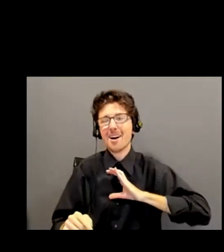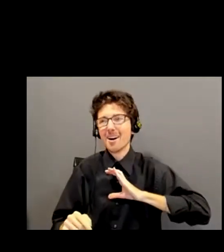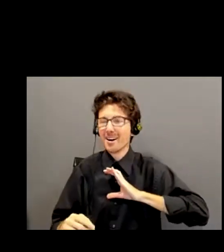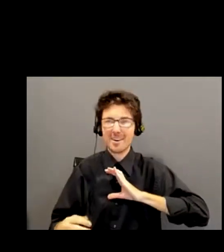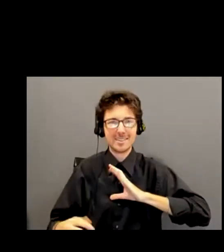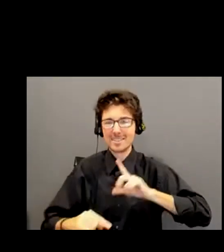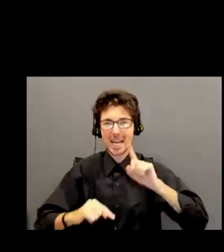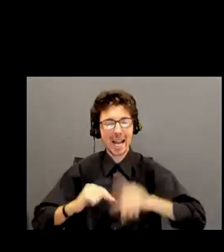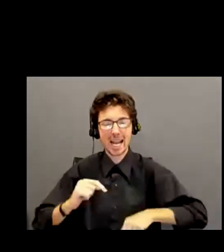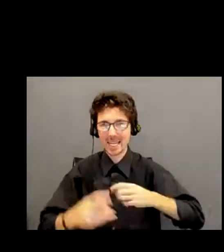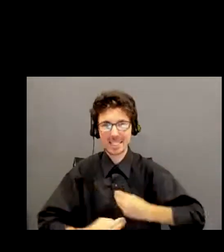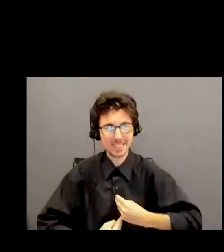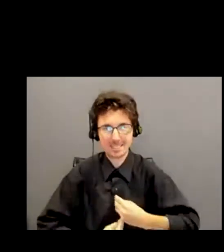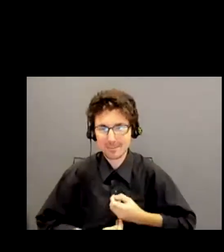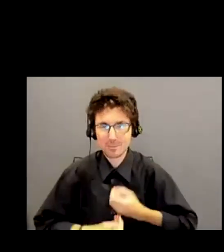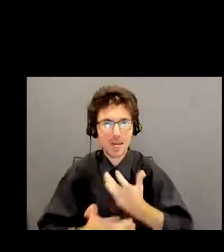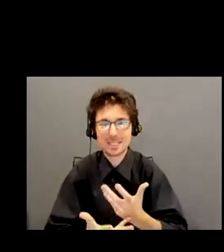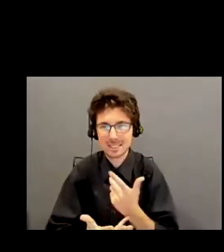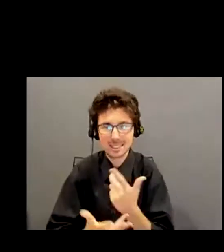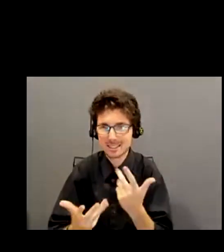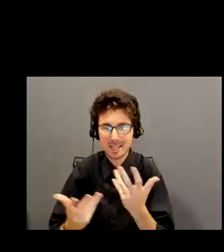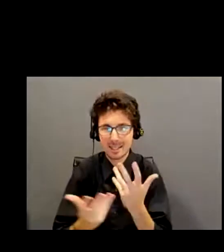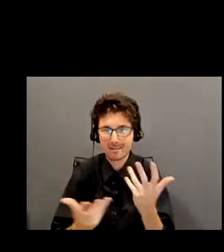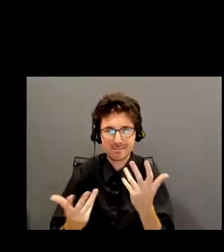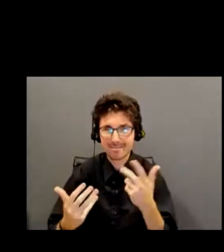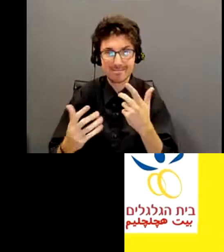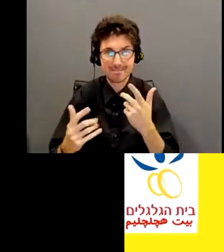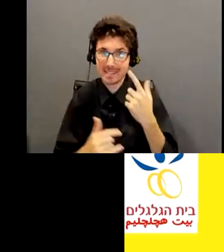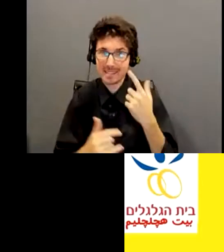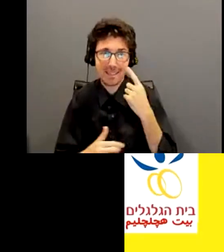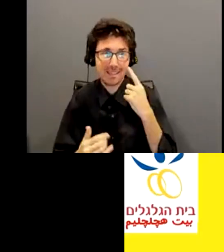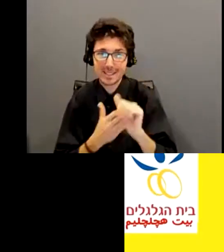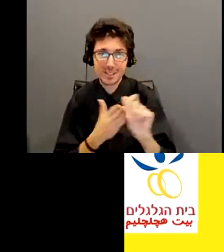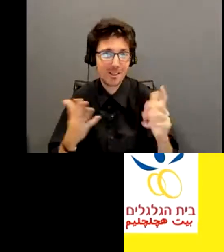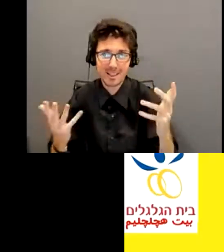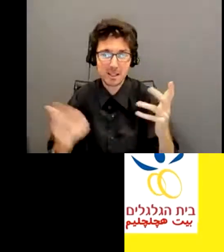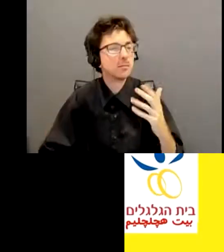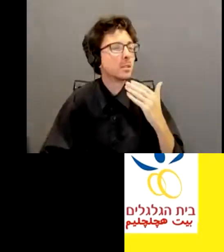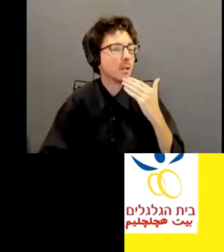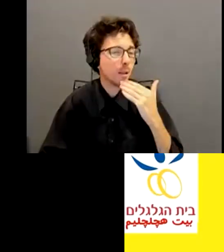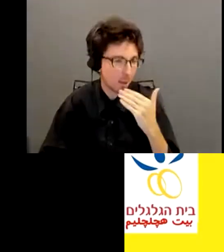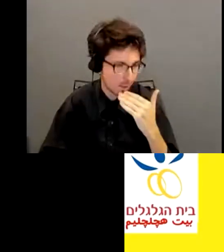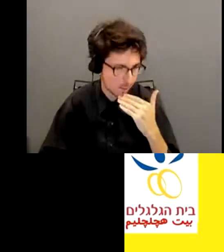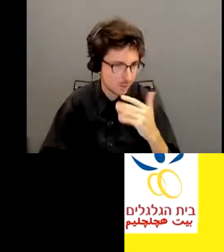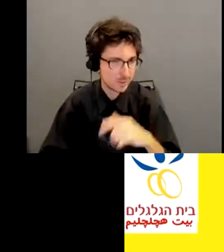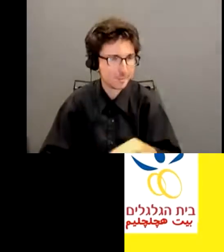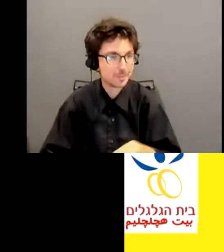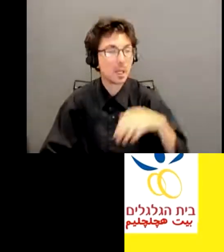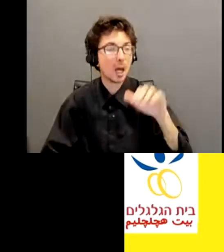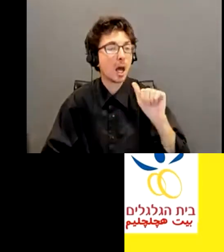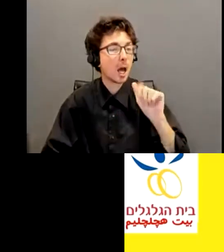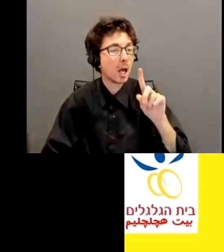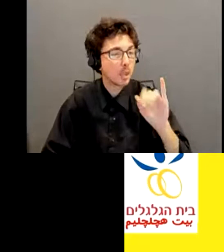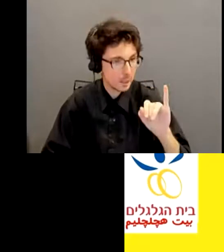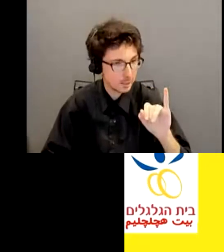And I think that's it. Adi, your turn. Thank you, Danielle. Adi. Now it's your Hello, time. Hello,